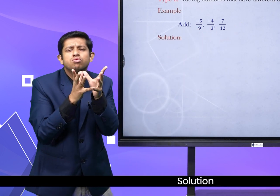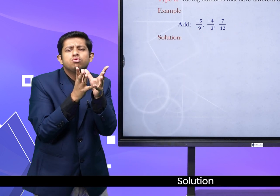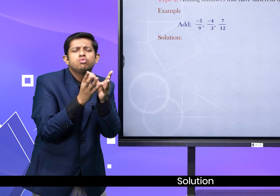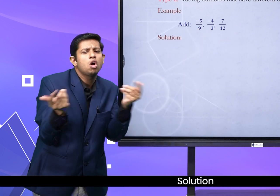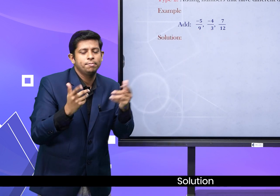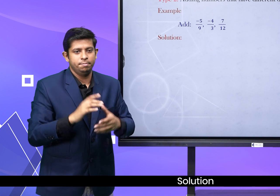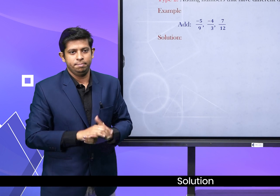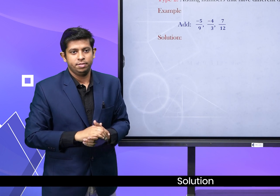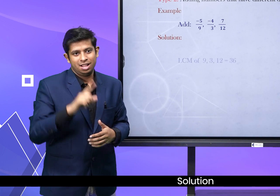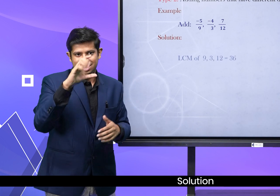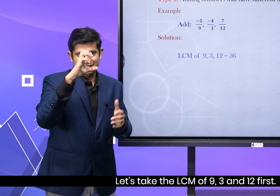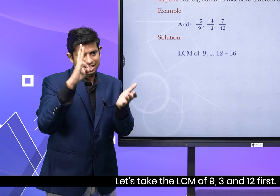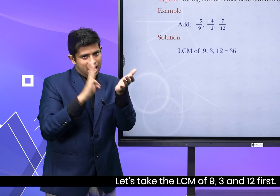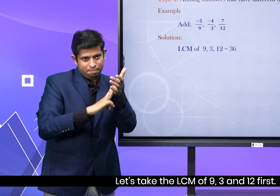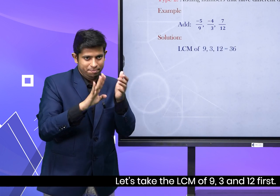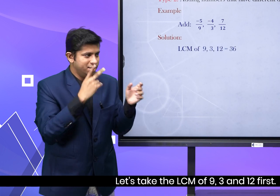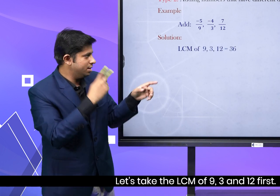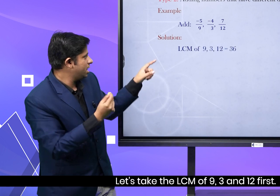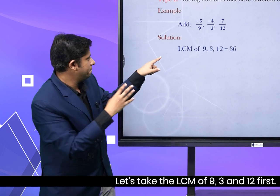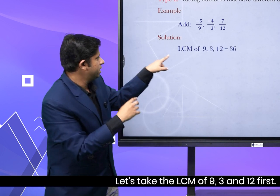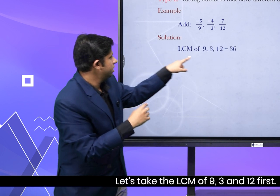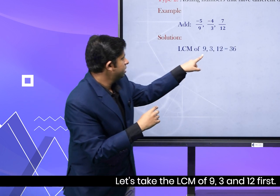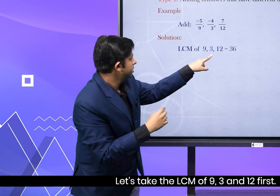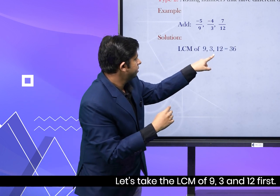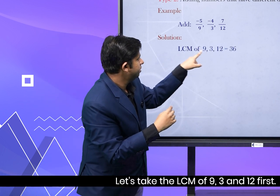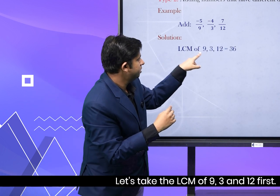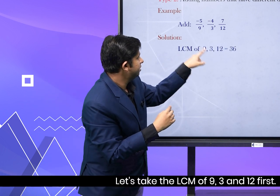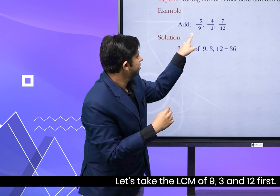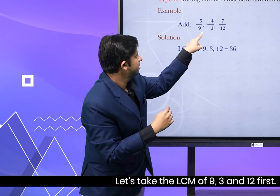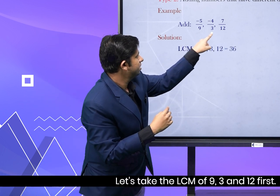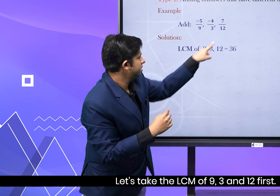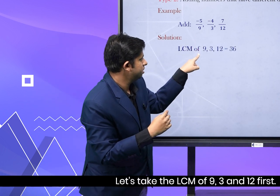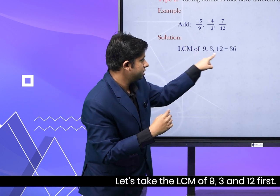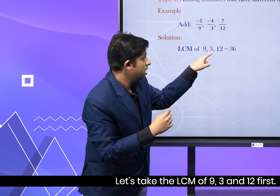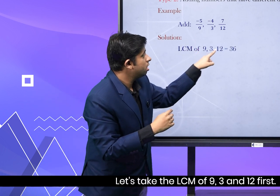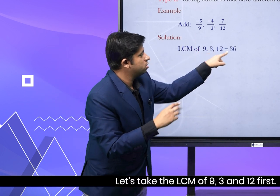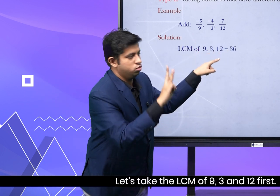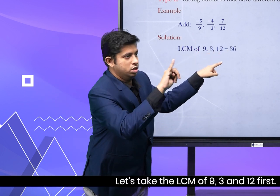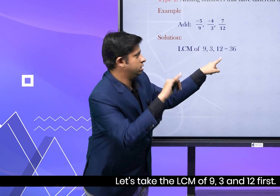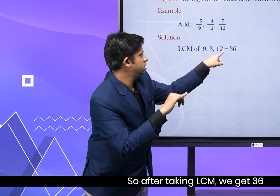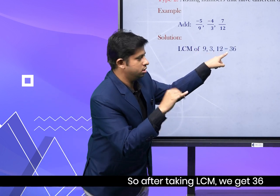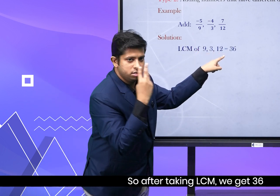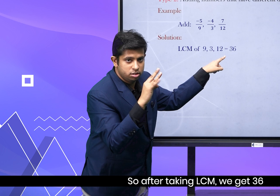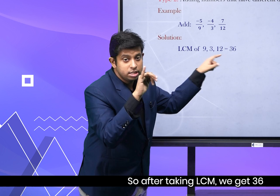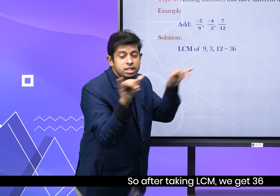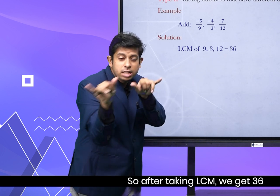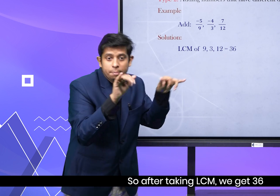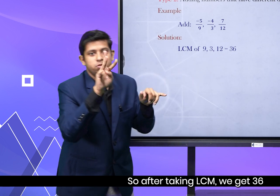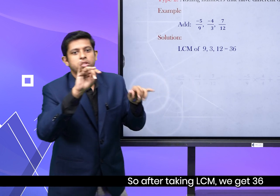Solution. Let's take the LCM of 9, 3 and 12 first. So after taking the LCM, we